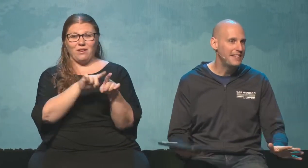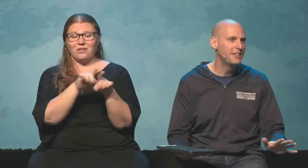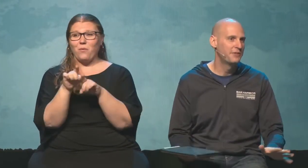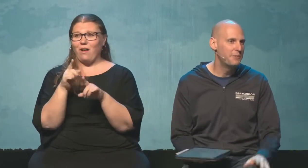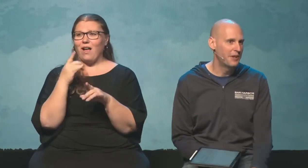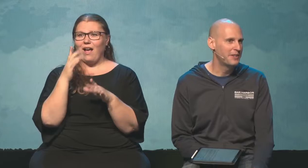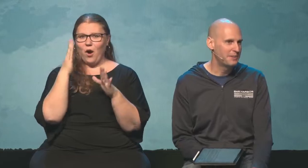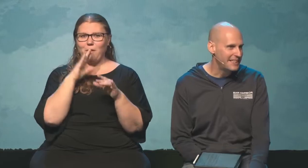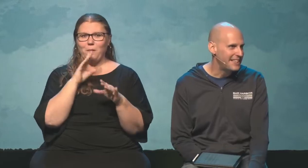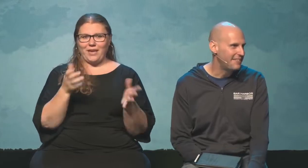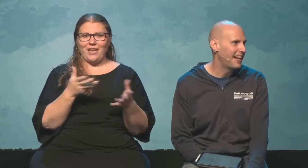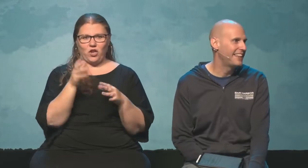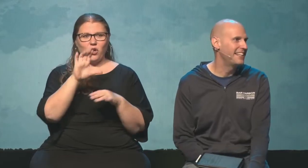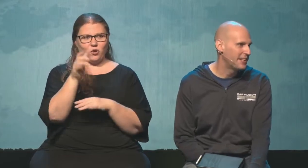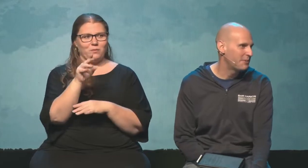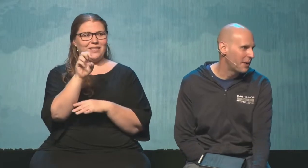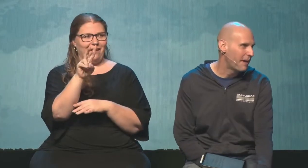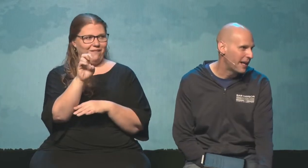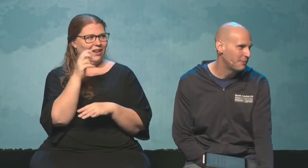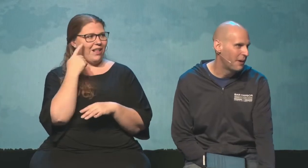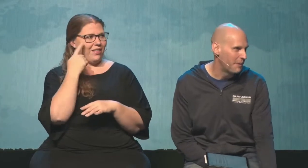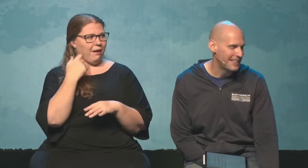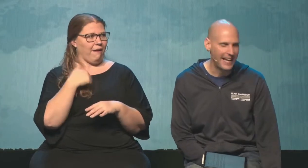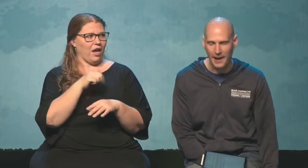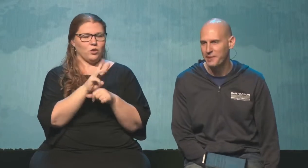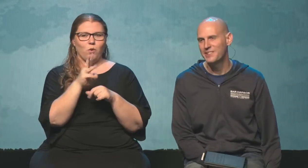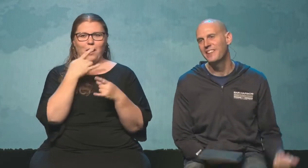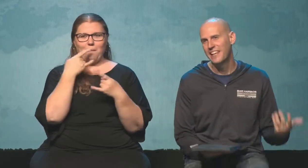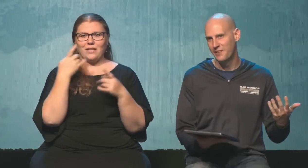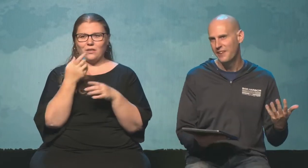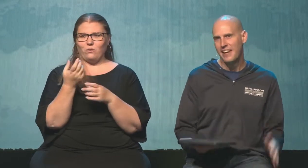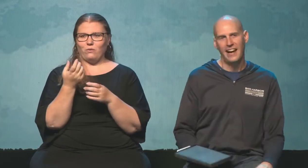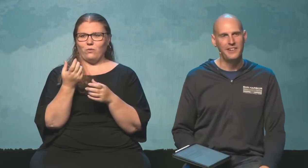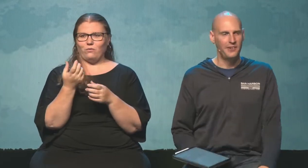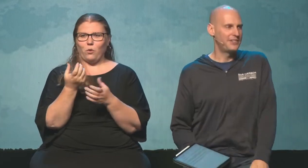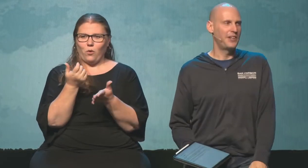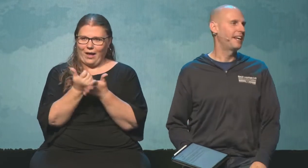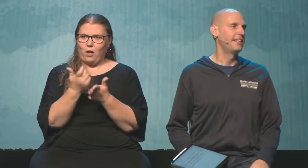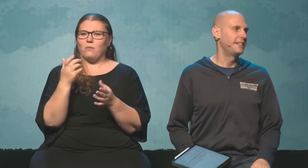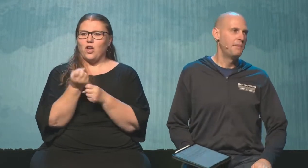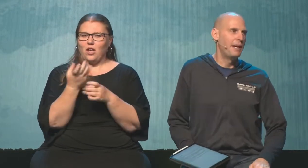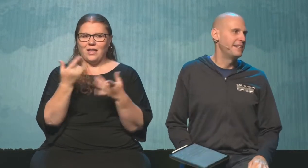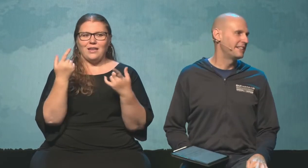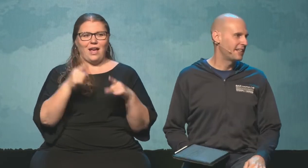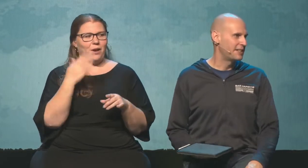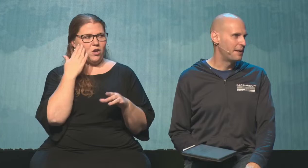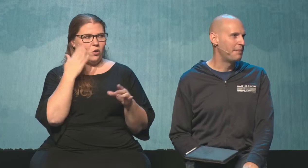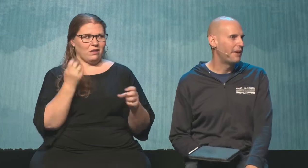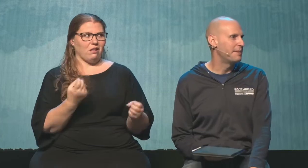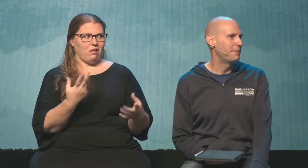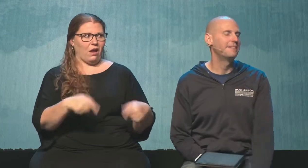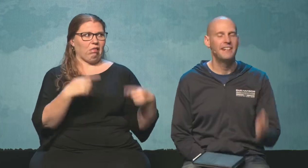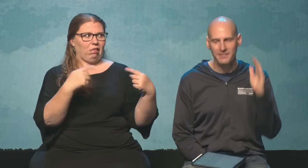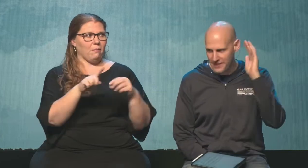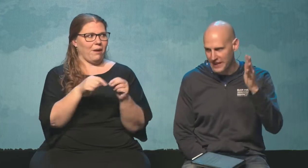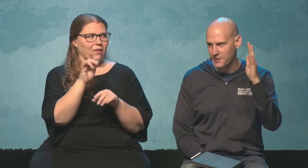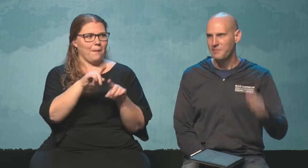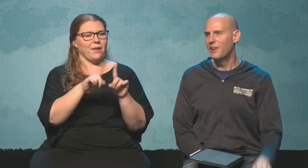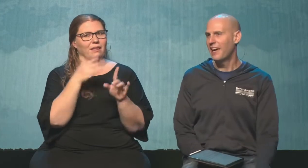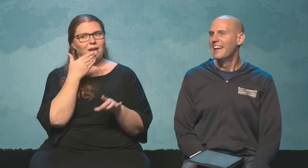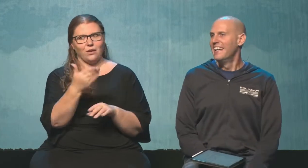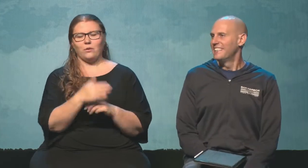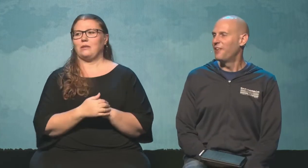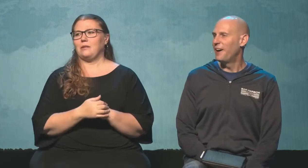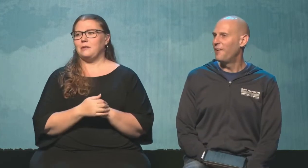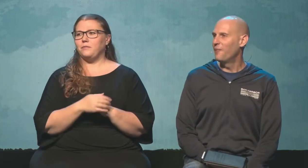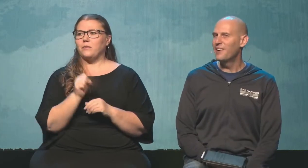to be in this room on Christmas Eve, and I think us wearing masks will help make that happen. So thank you. I know there's all kinds of debate and discussion about it, but thank you.